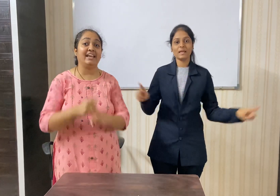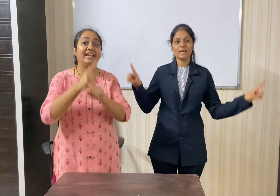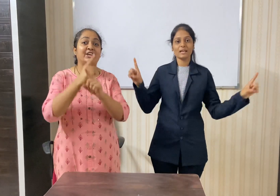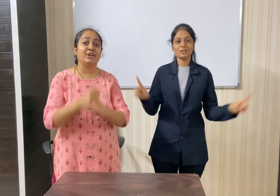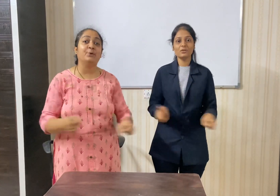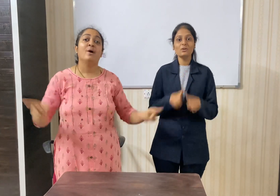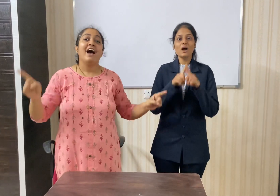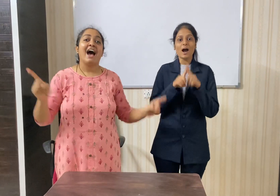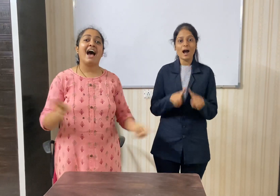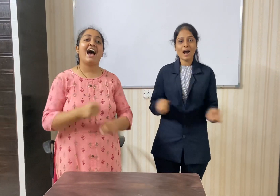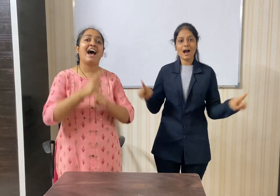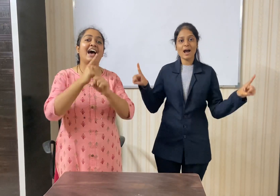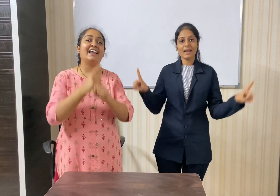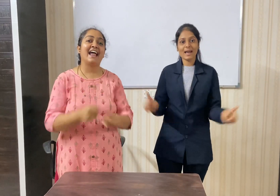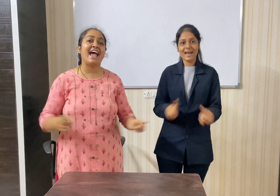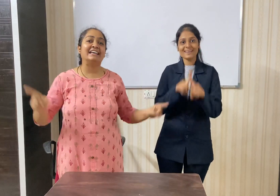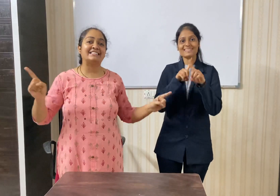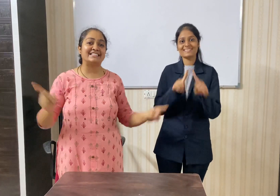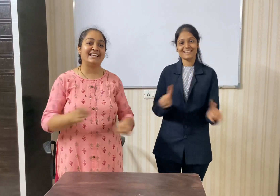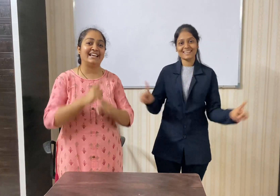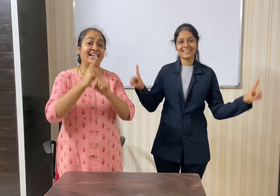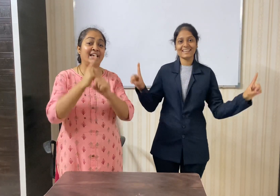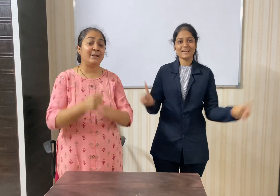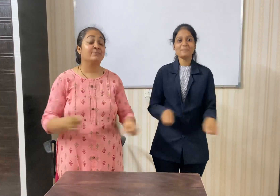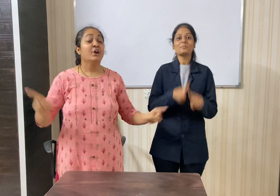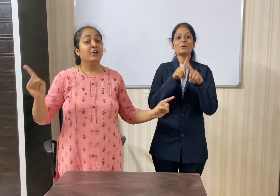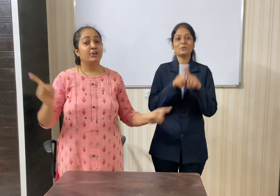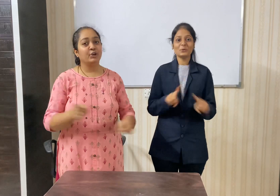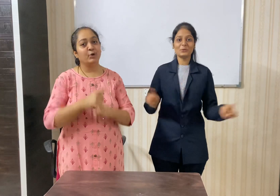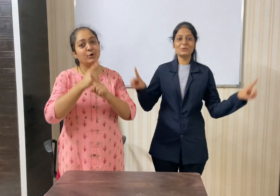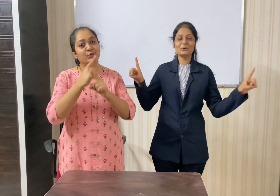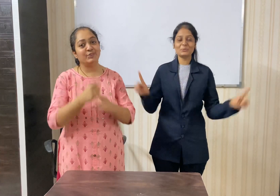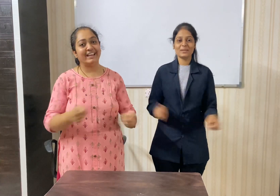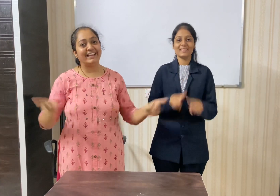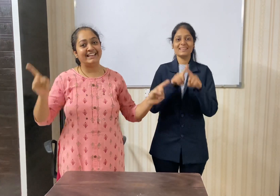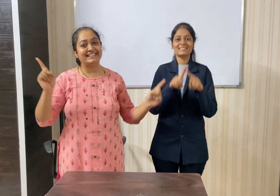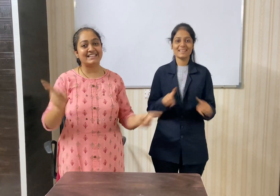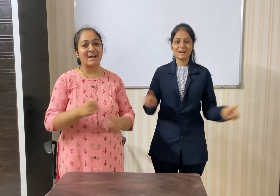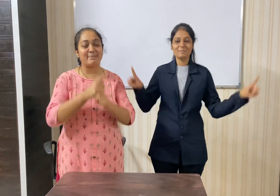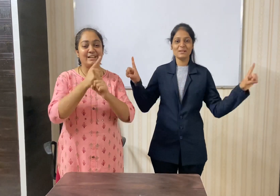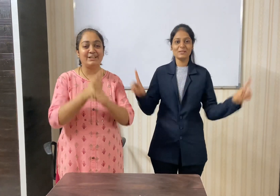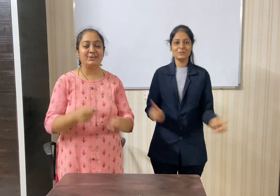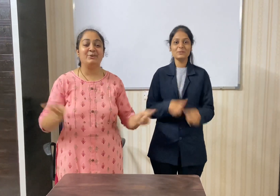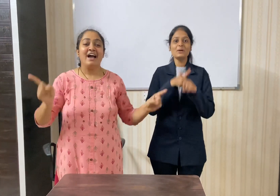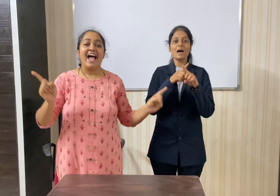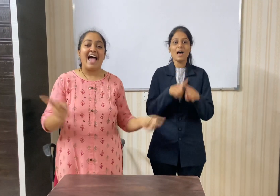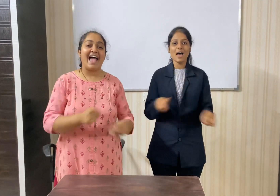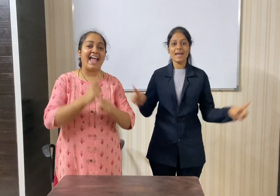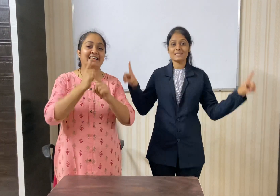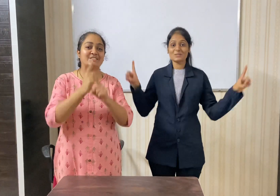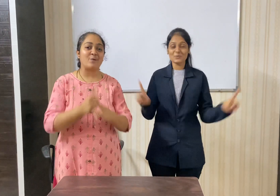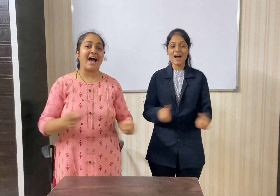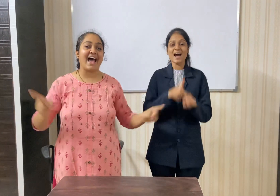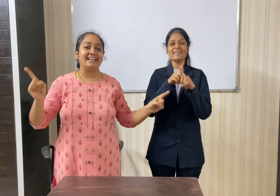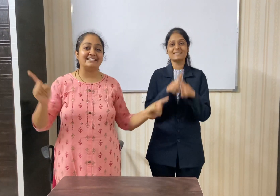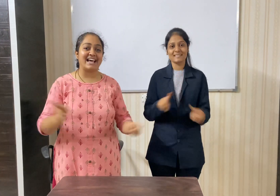Q R S T U V W X Y Z